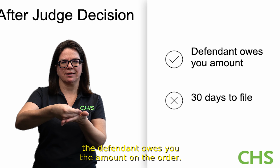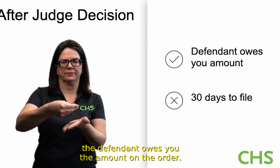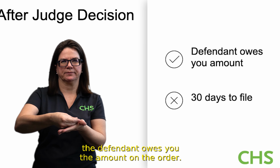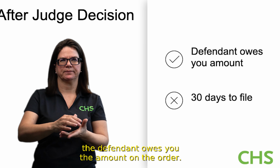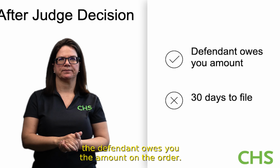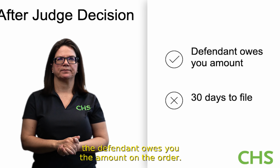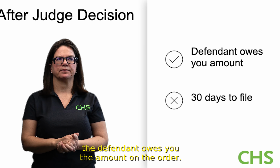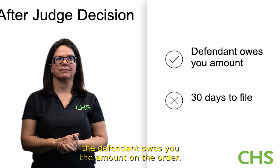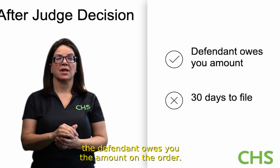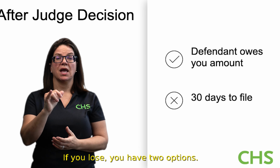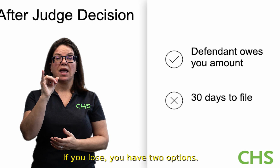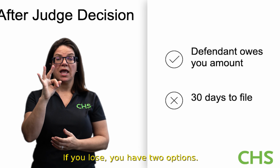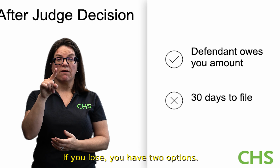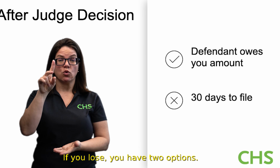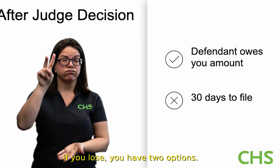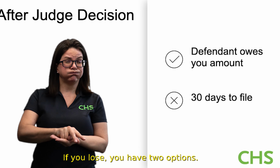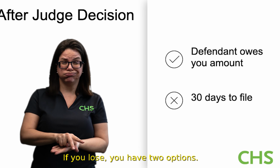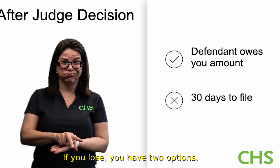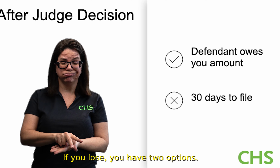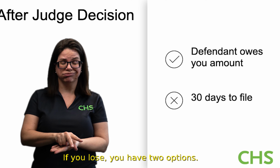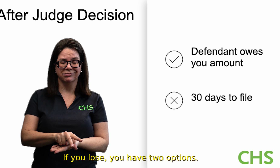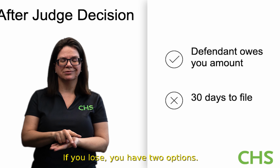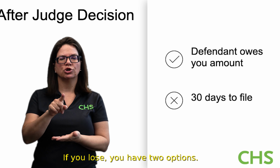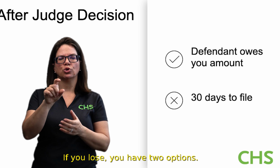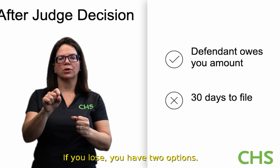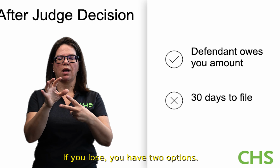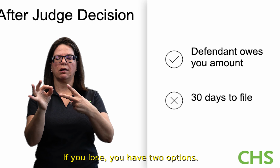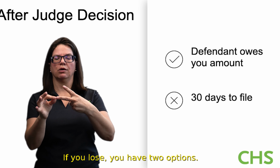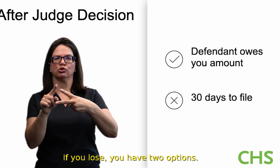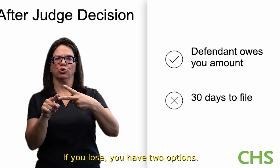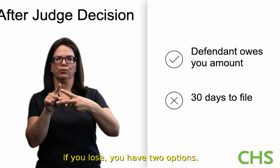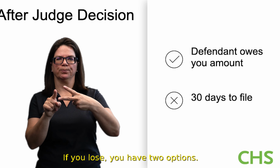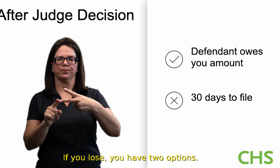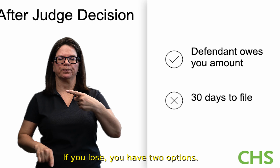order. If you lose, you have two options.